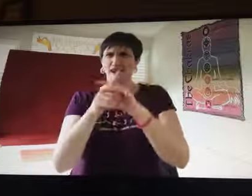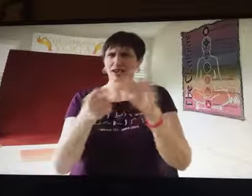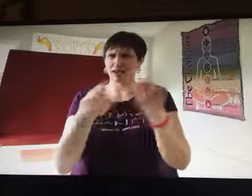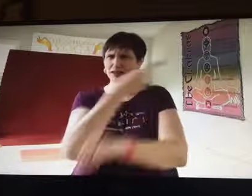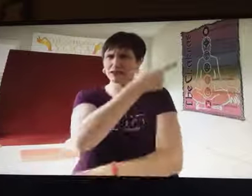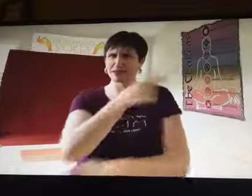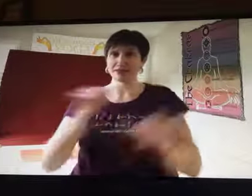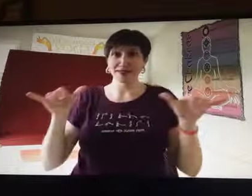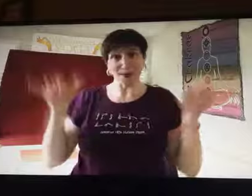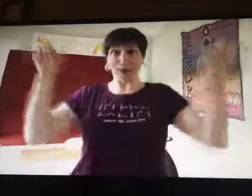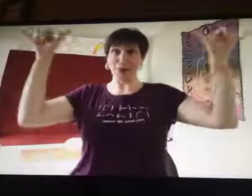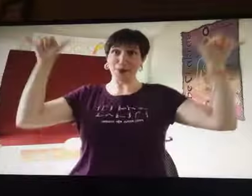I saw this sign.